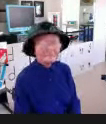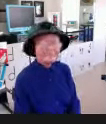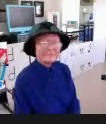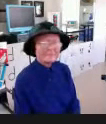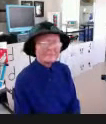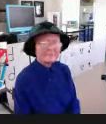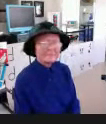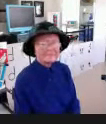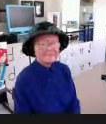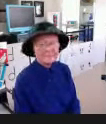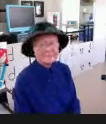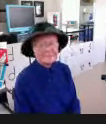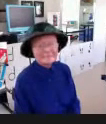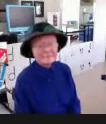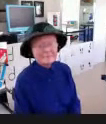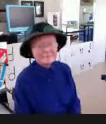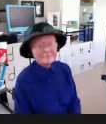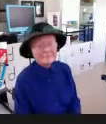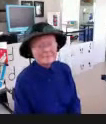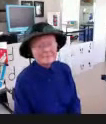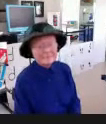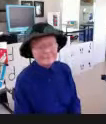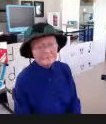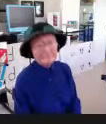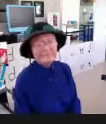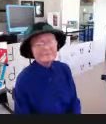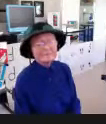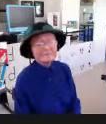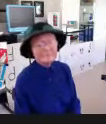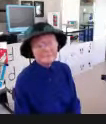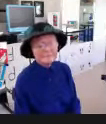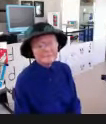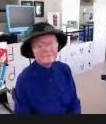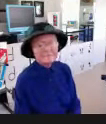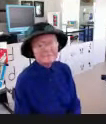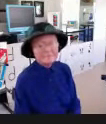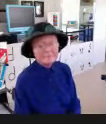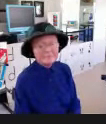rooms. Roles, relationship, communication.